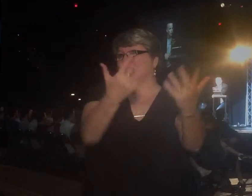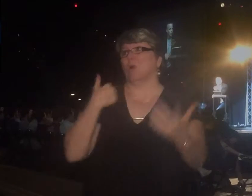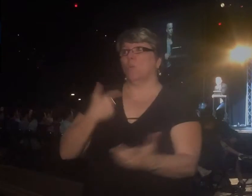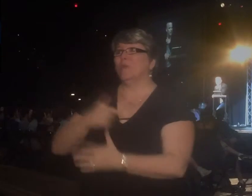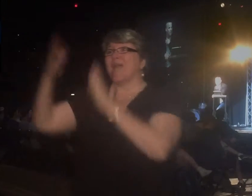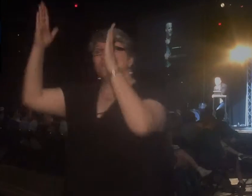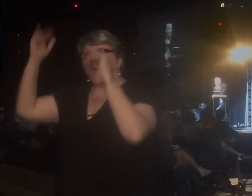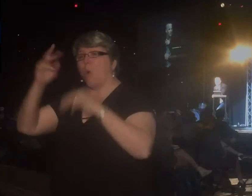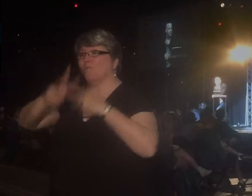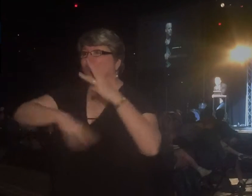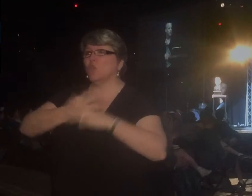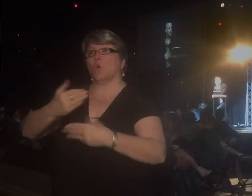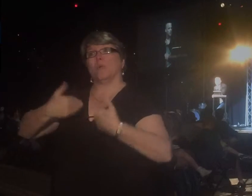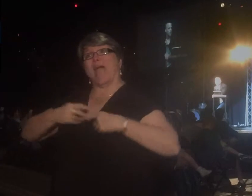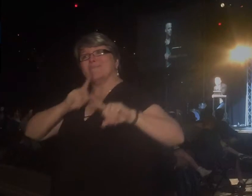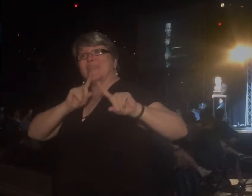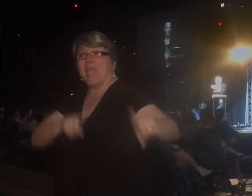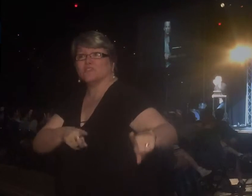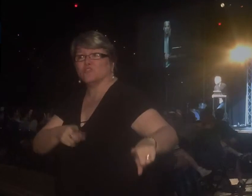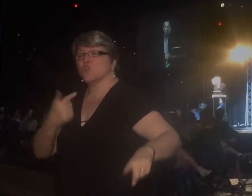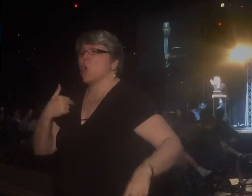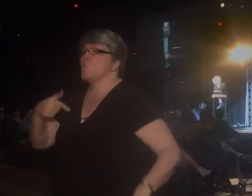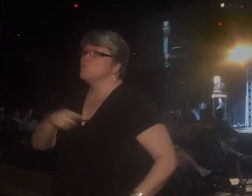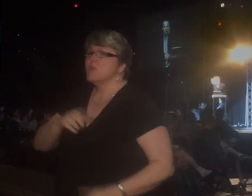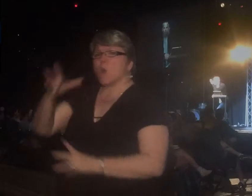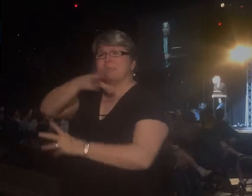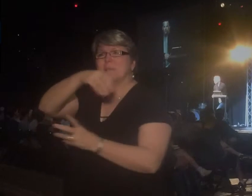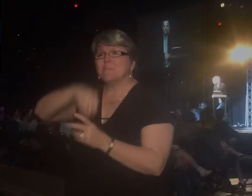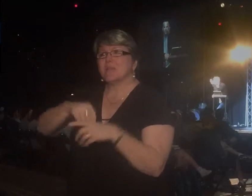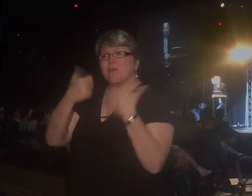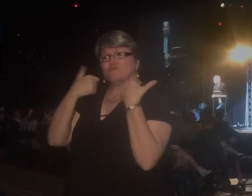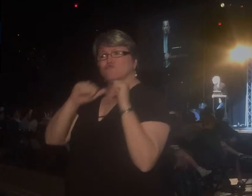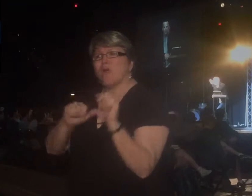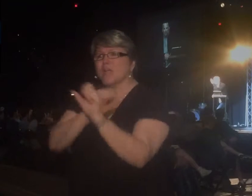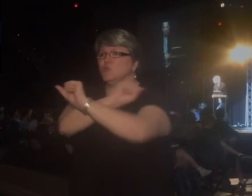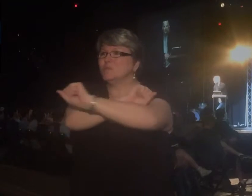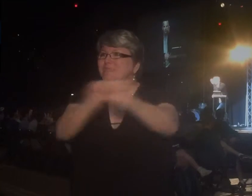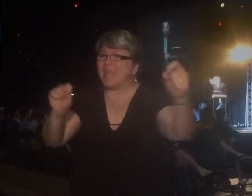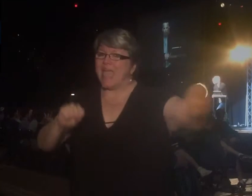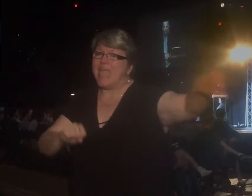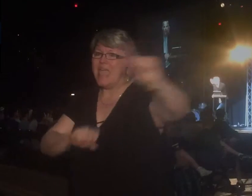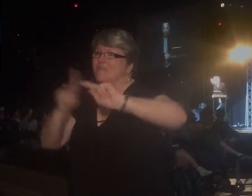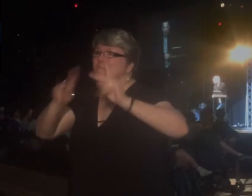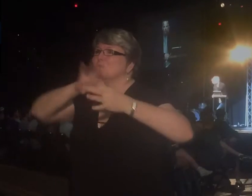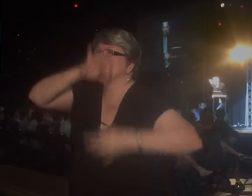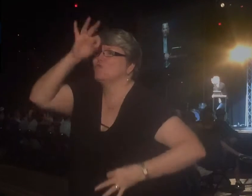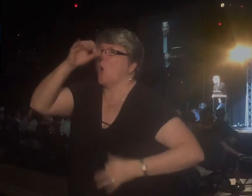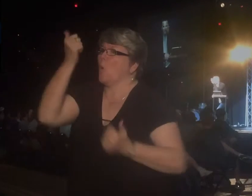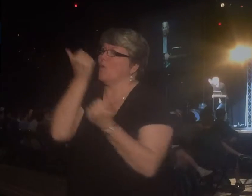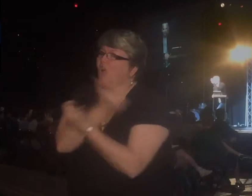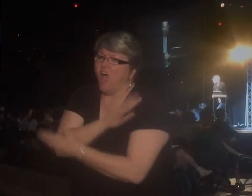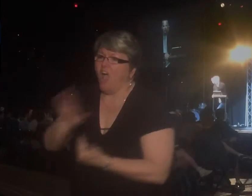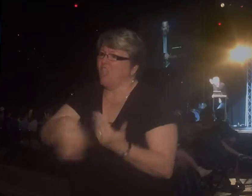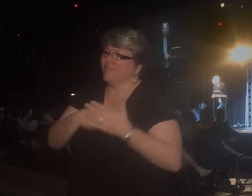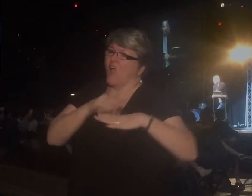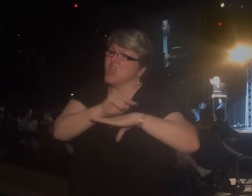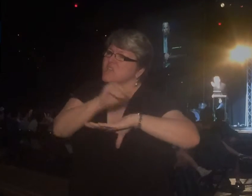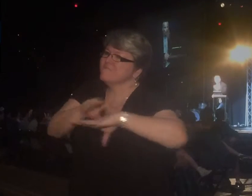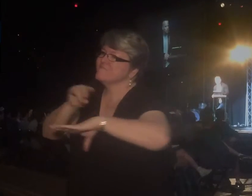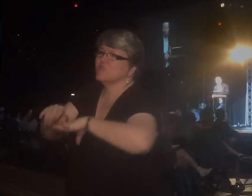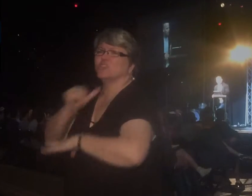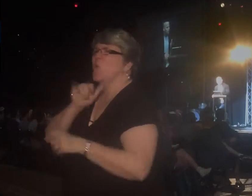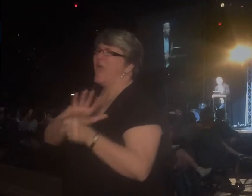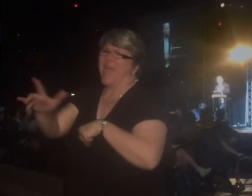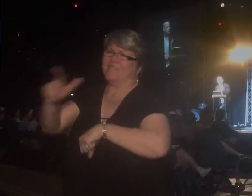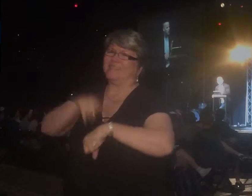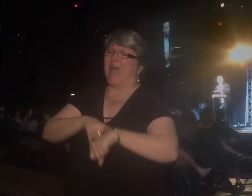we have the hope for the world. We have the answer. We are in the middle of trying to save lives and souls with every bit of influence